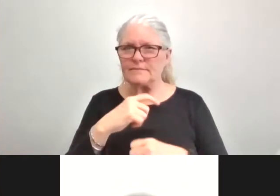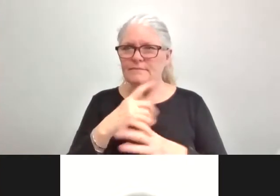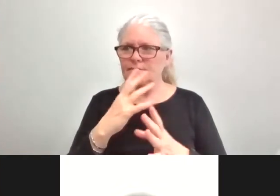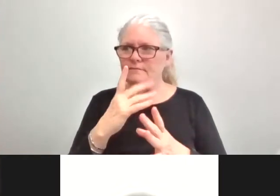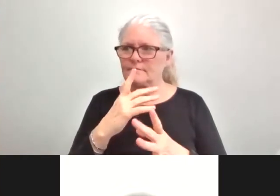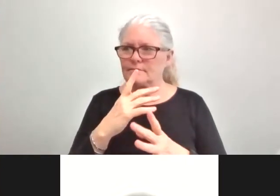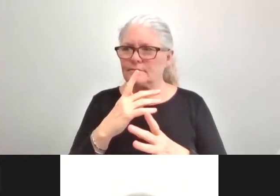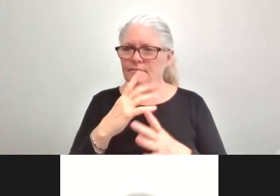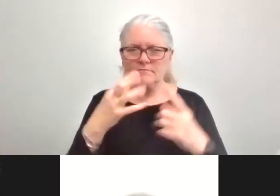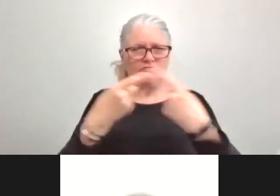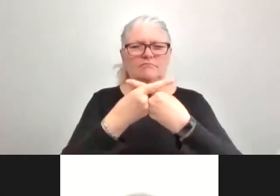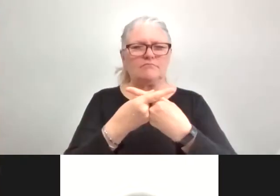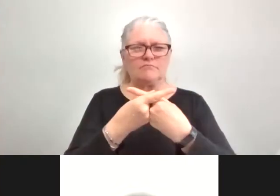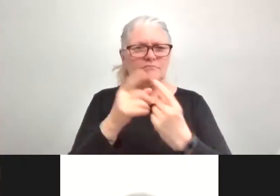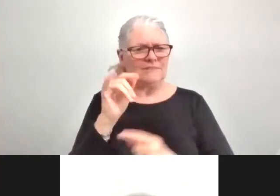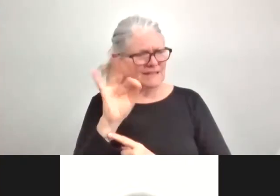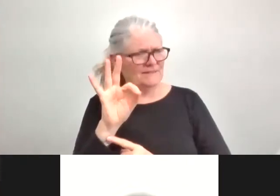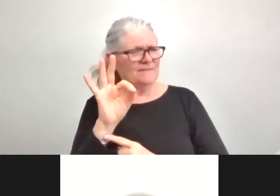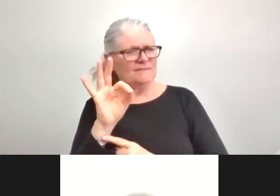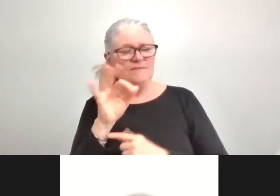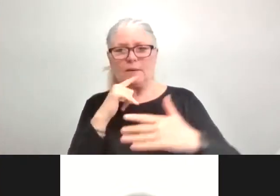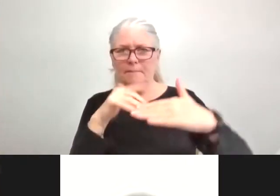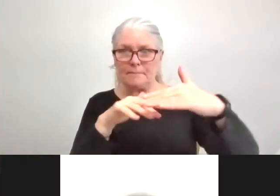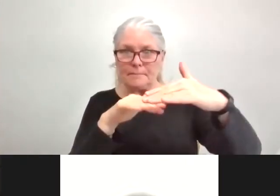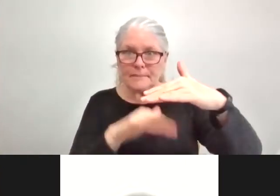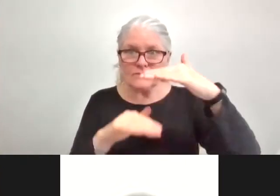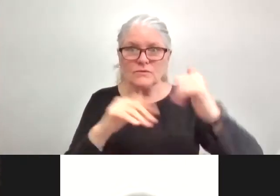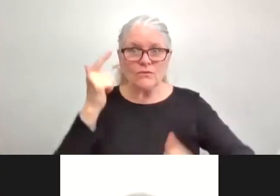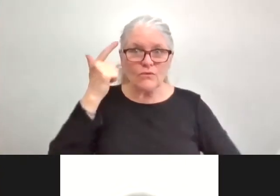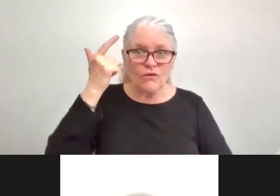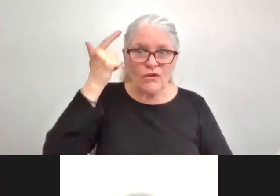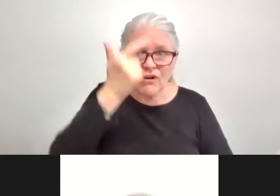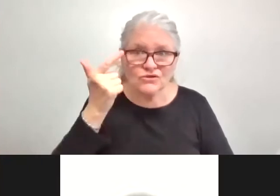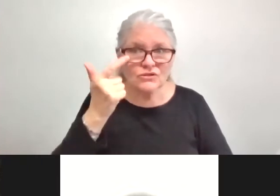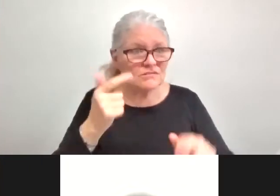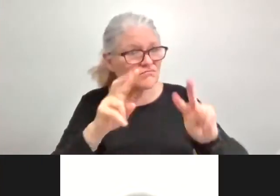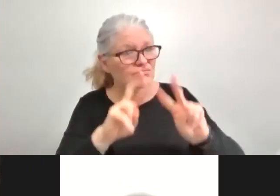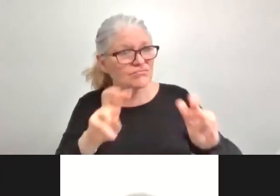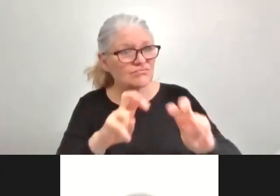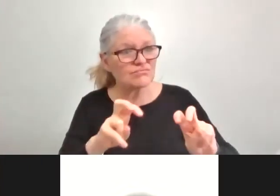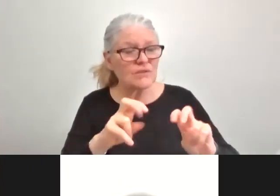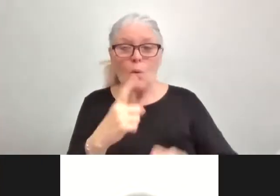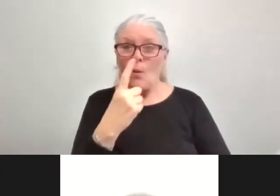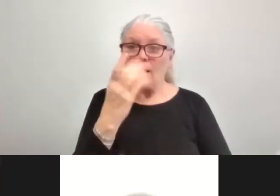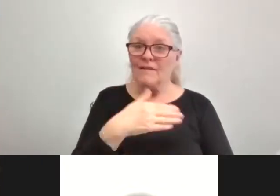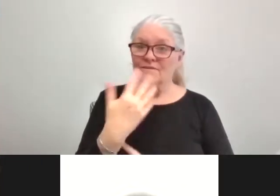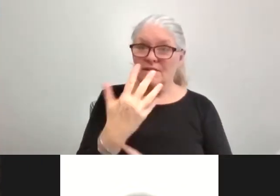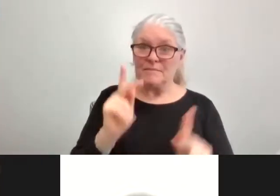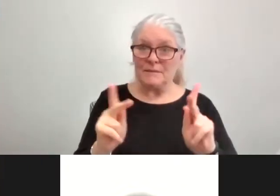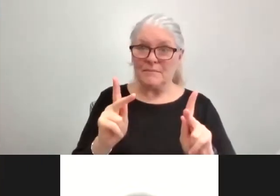when you really just think about it from a very basic logical standpoint, right? Because 1 out of 5 people will become disabled as they